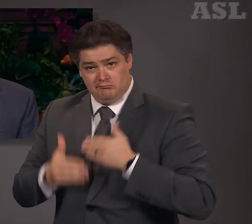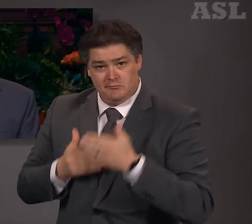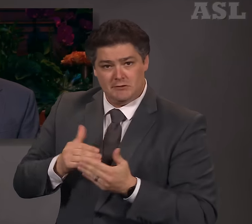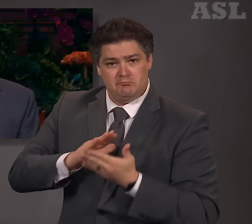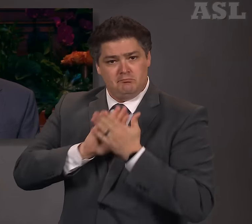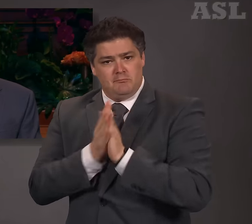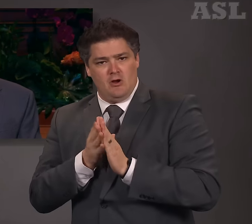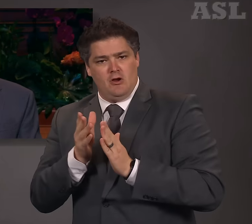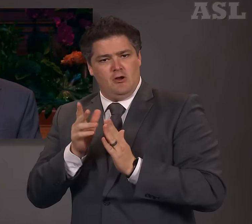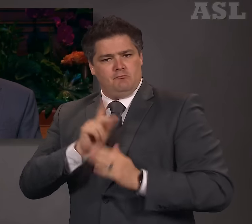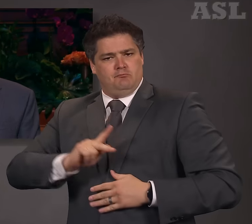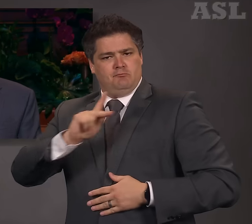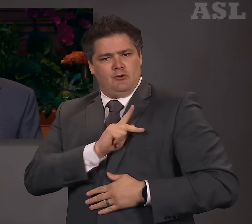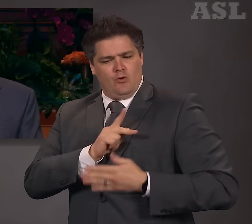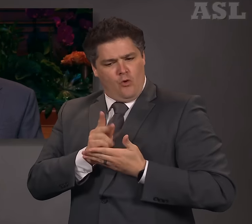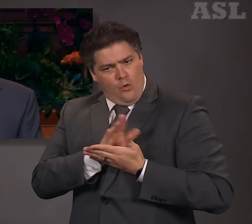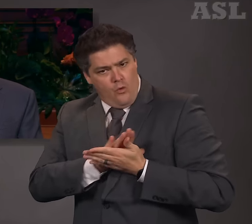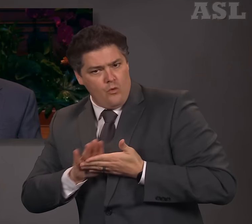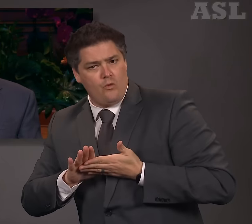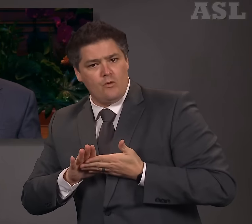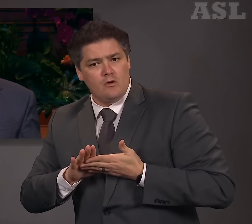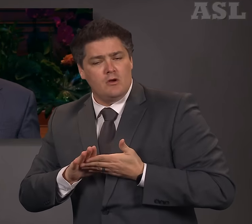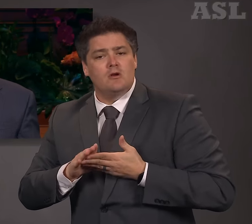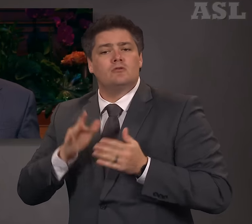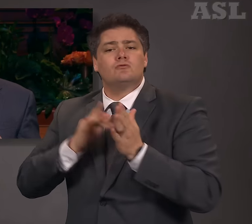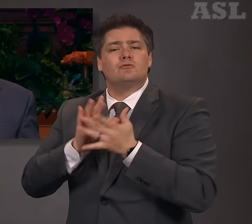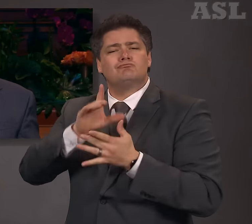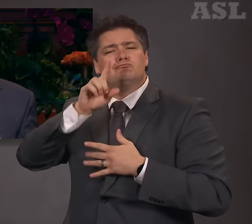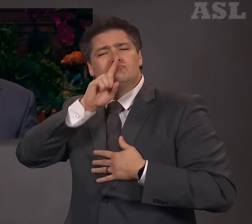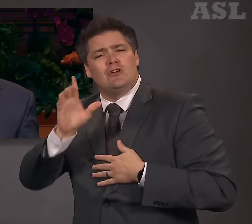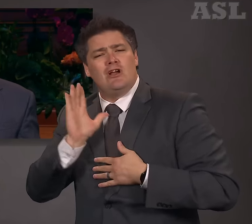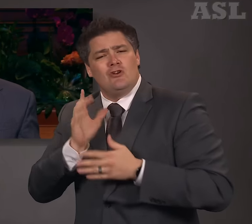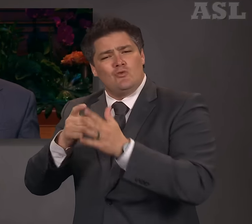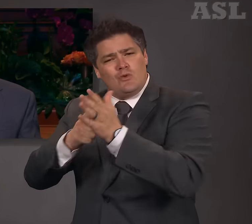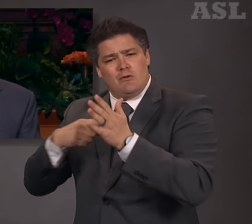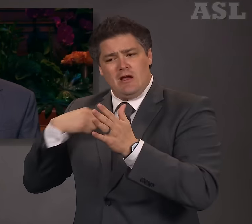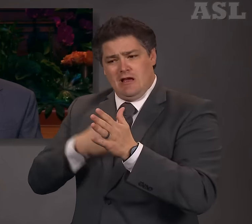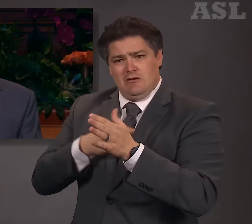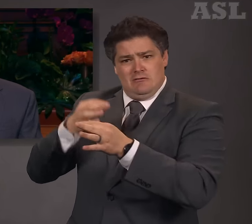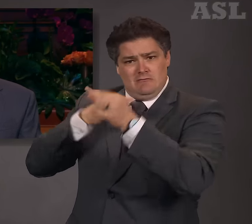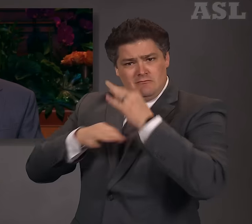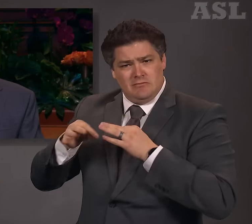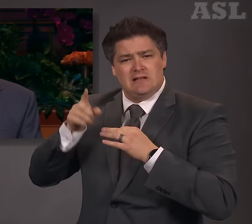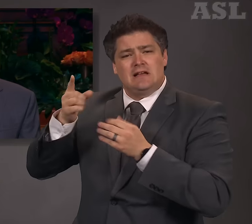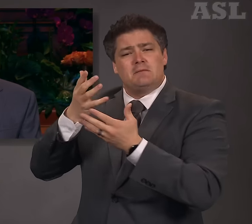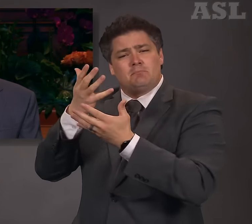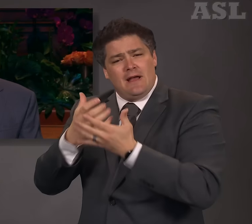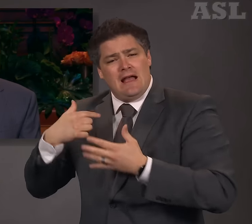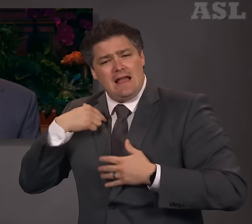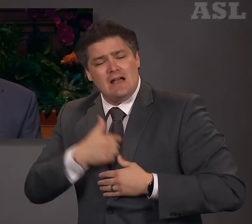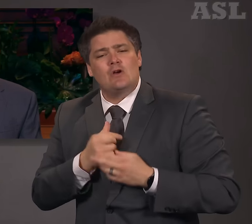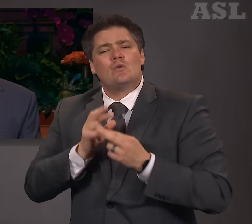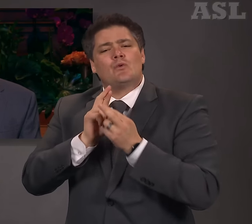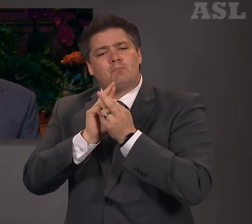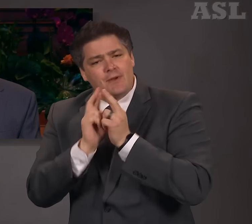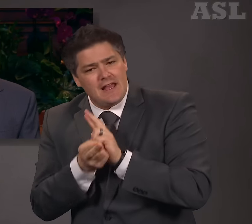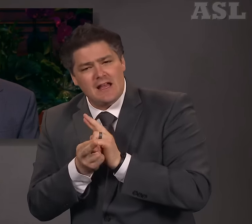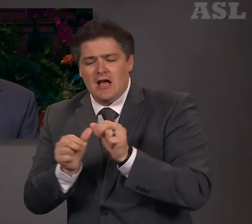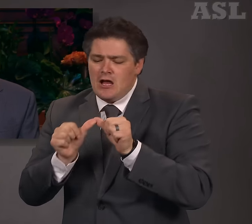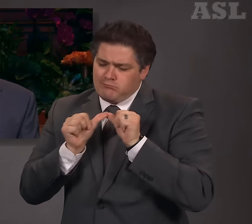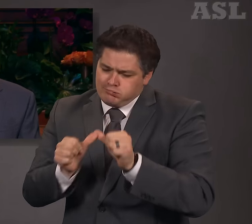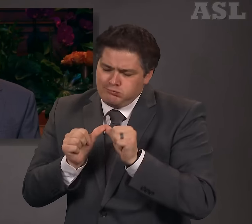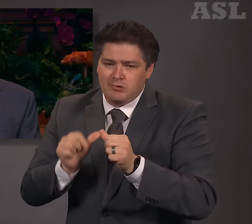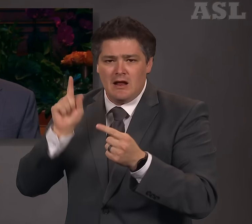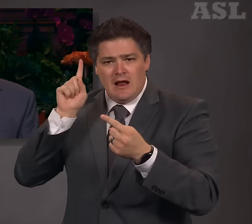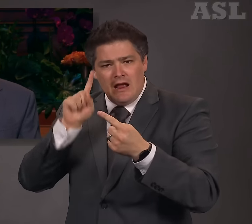personal holiness. Jesus is our essential Redeemer, and he pleads, "Repent, all ye ends of the